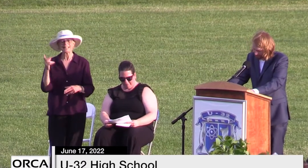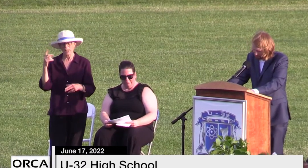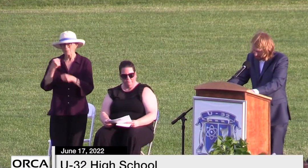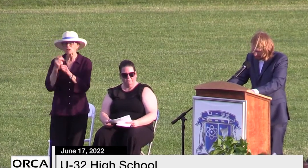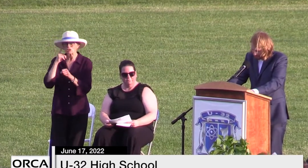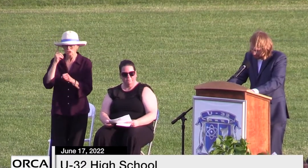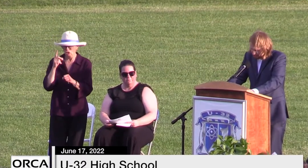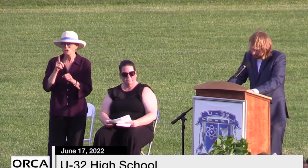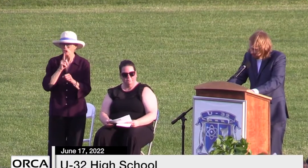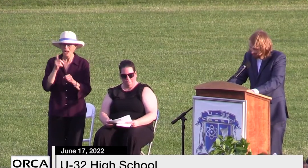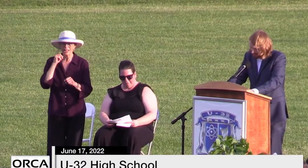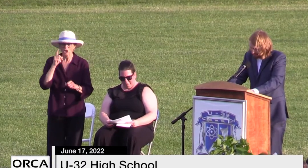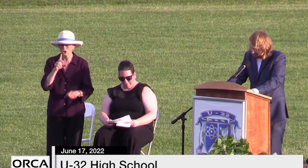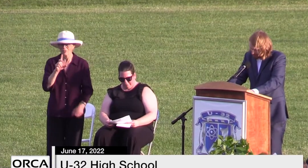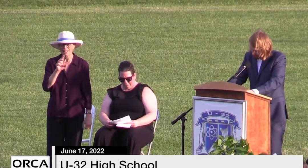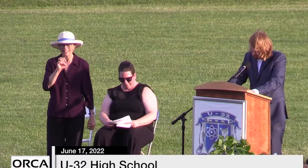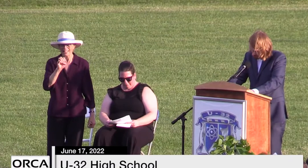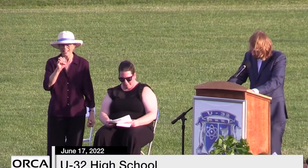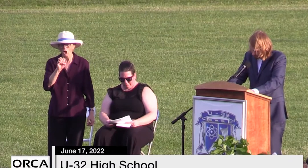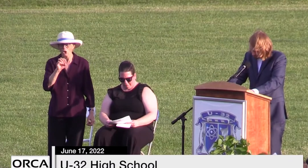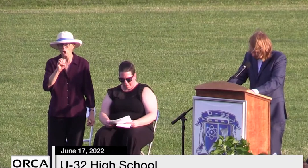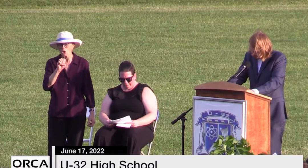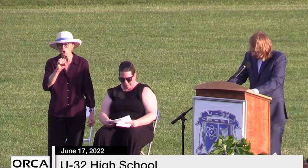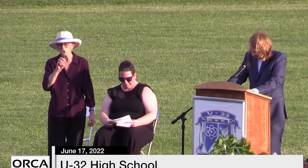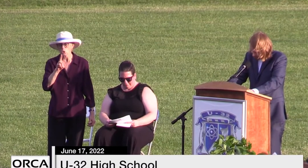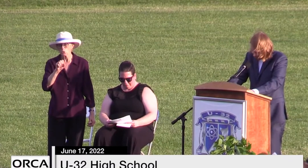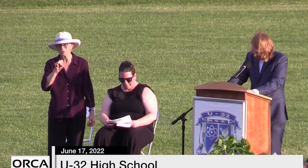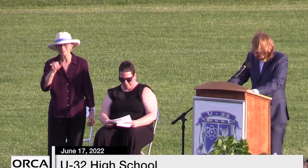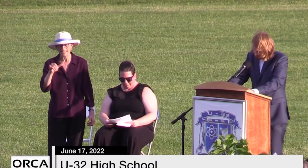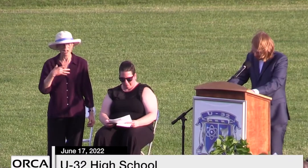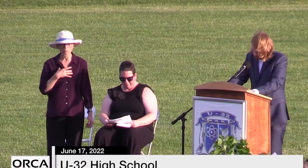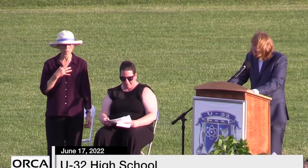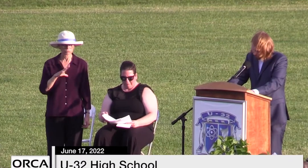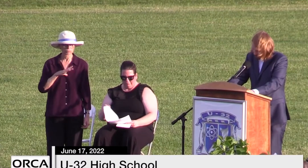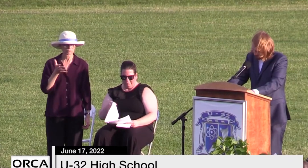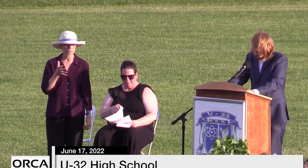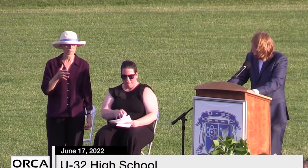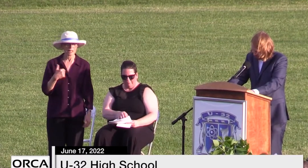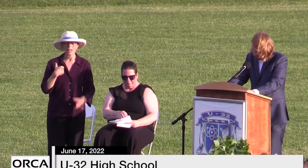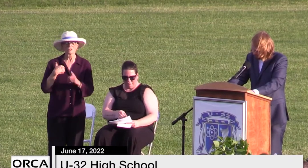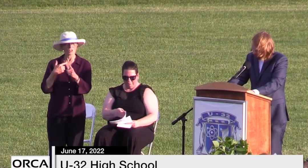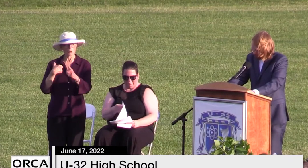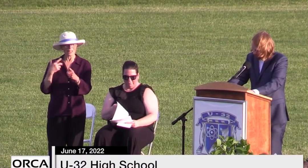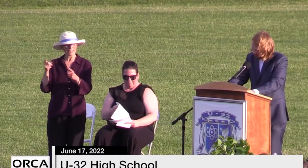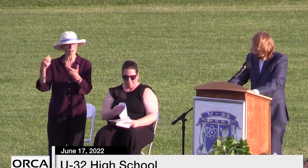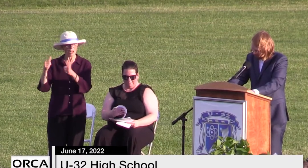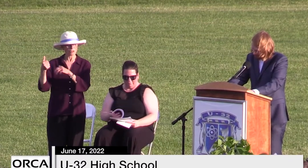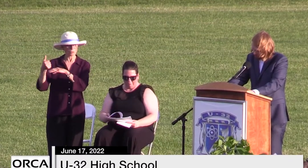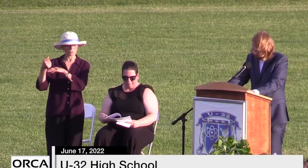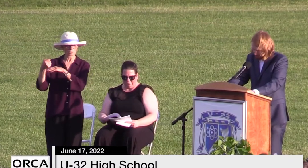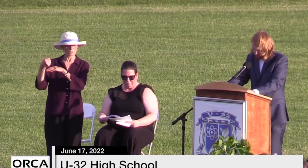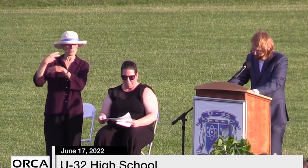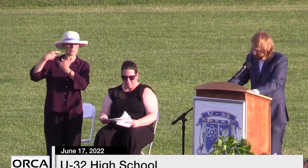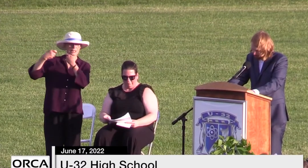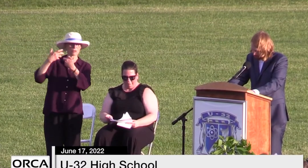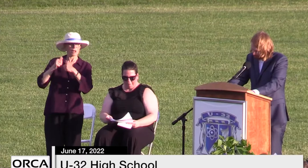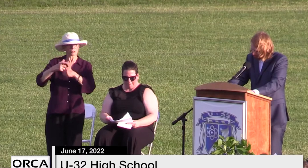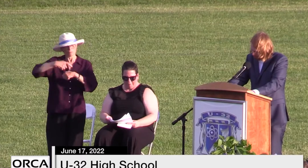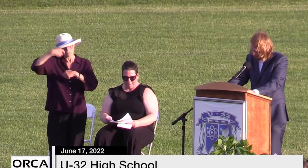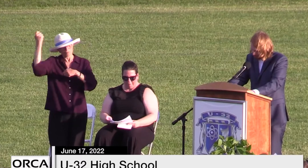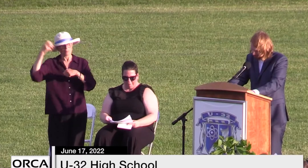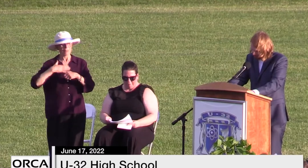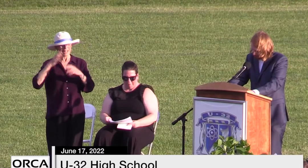of it. I didn't like that very much. Then, in an attempt at dominance over me, he tried to take my hat.